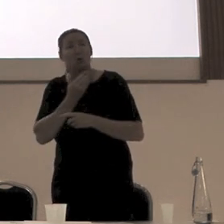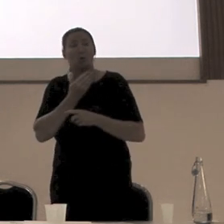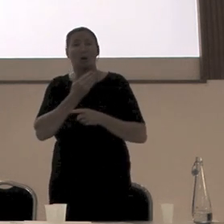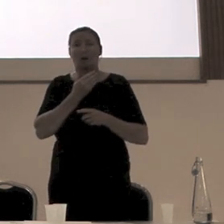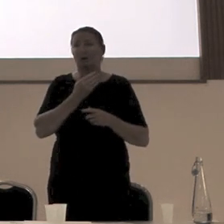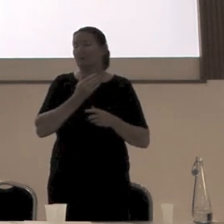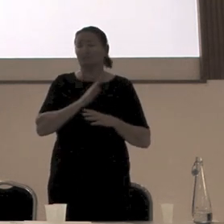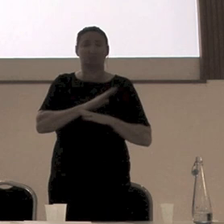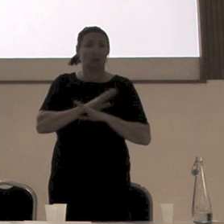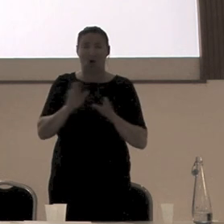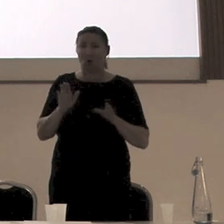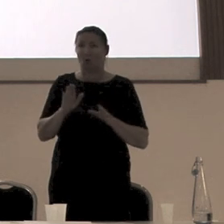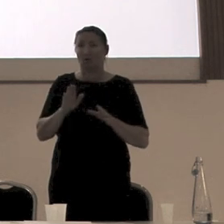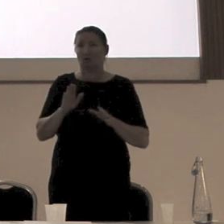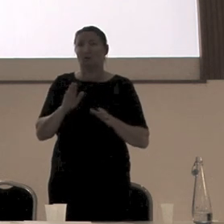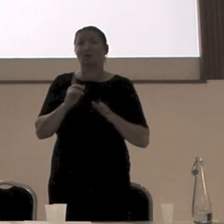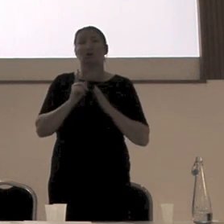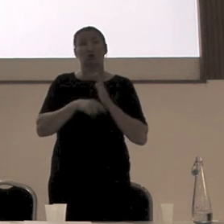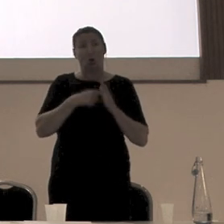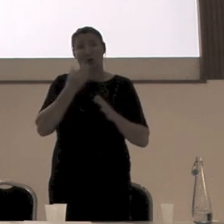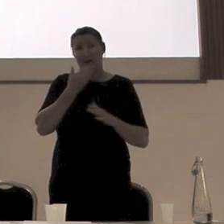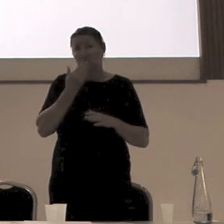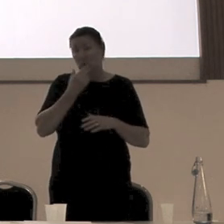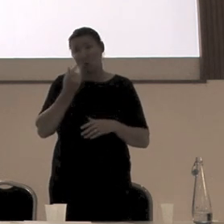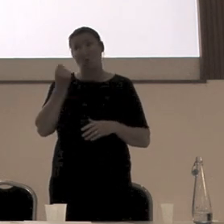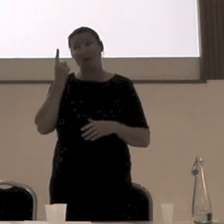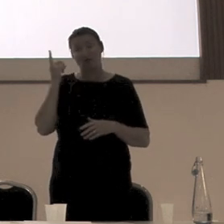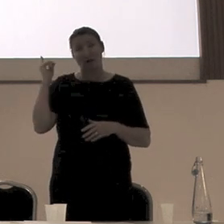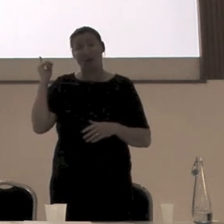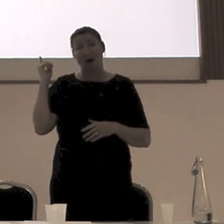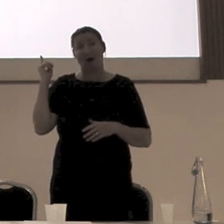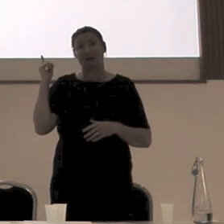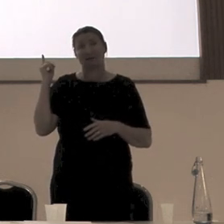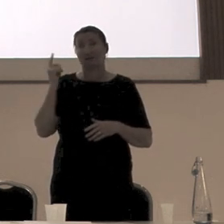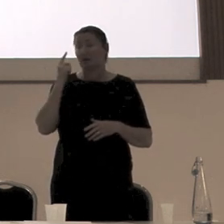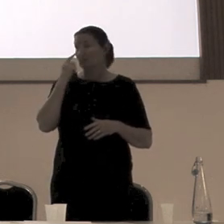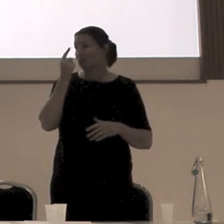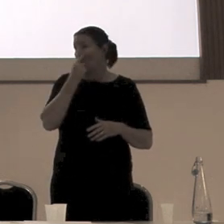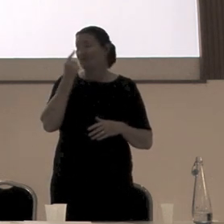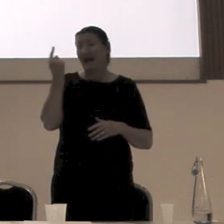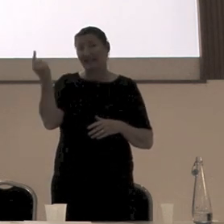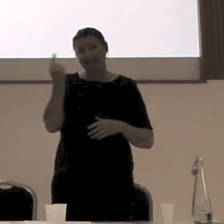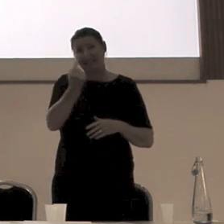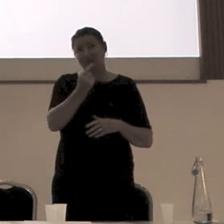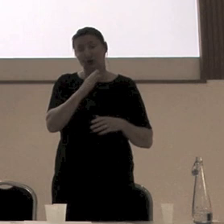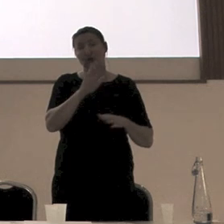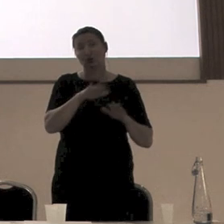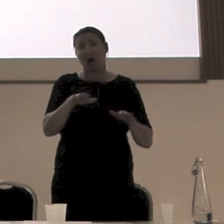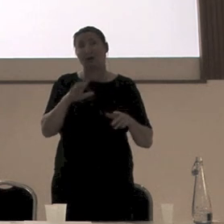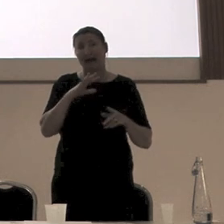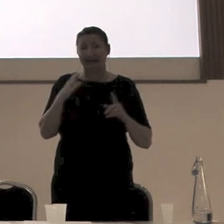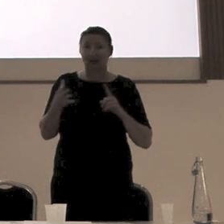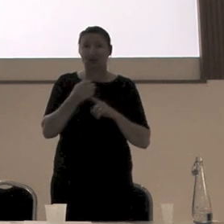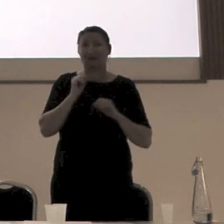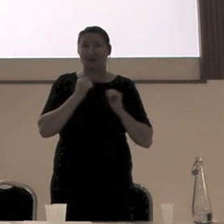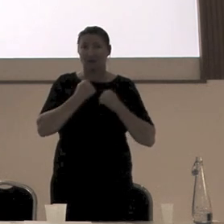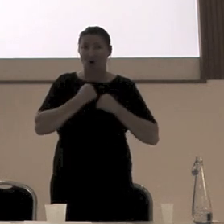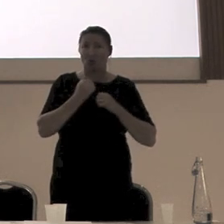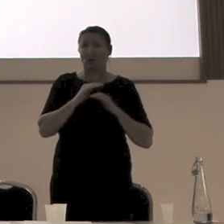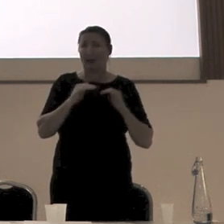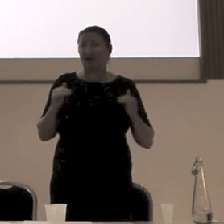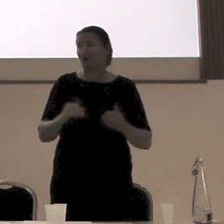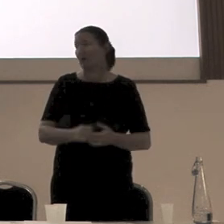you'd have seen Jonathan's film, you would have had proof beyond any doubt that every child can actually achieve at their own level. And